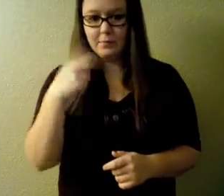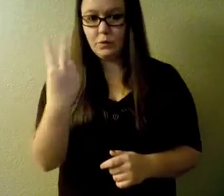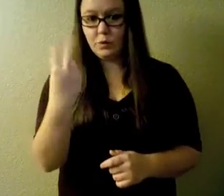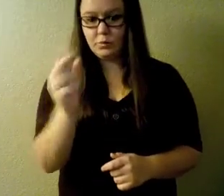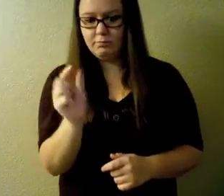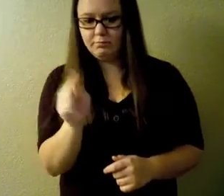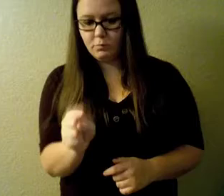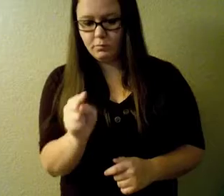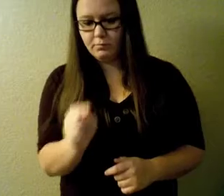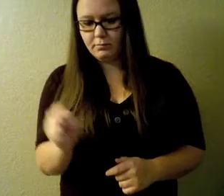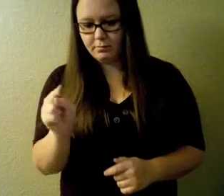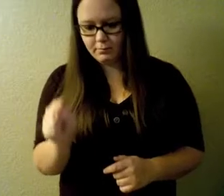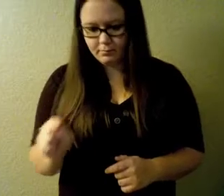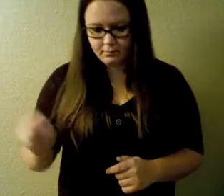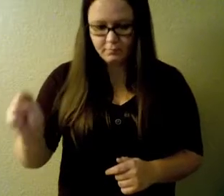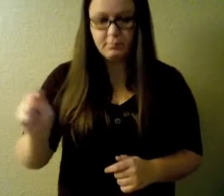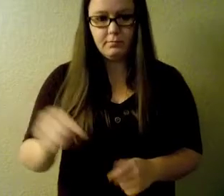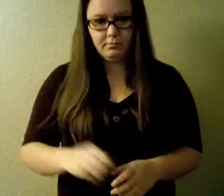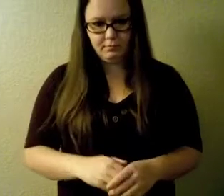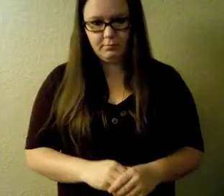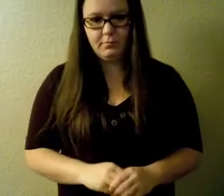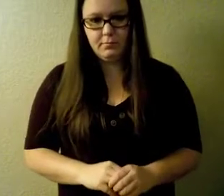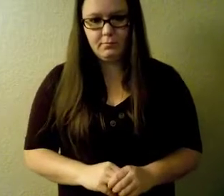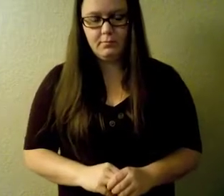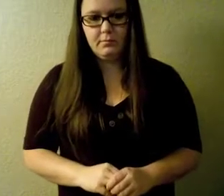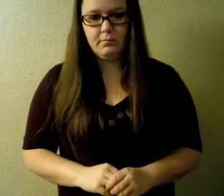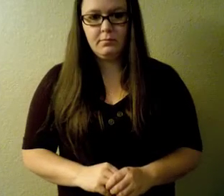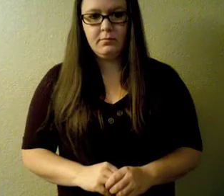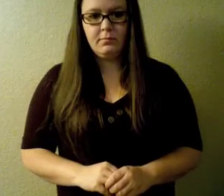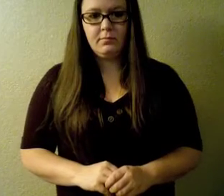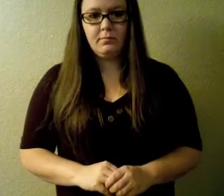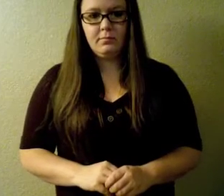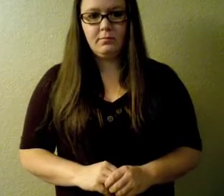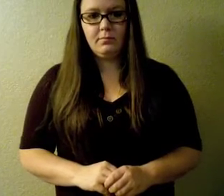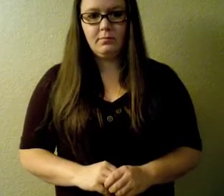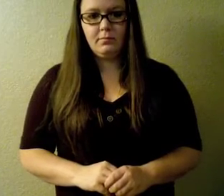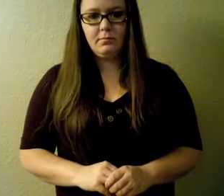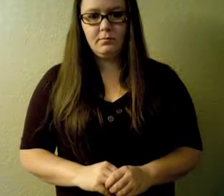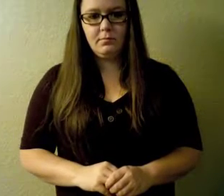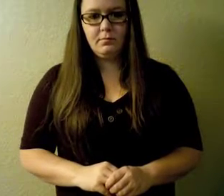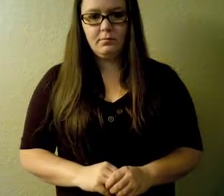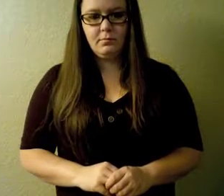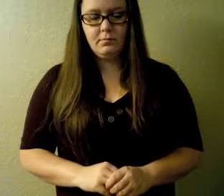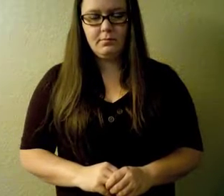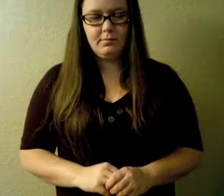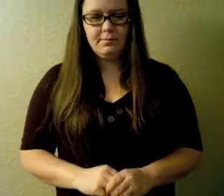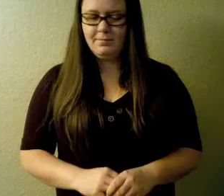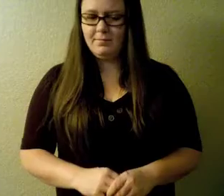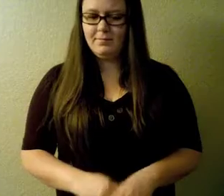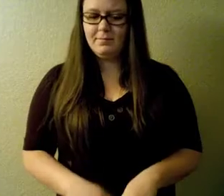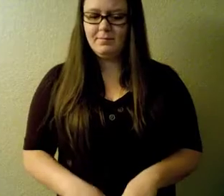Now, a simpler way to solve that would be to know that this 0 right here is meaningless. It does not have any value in the